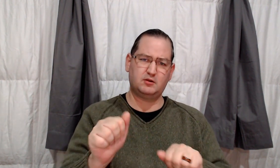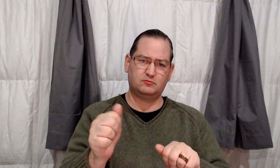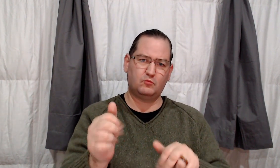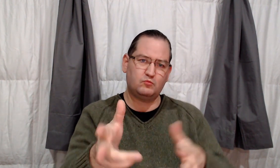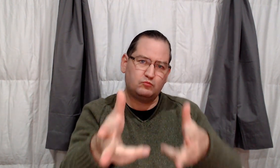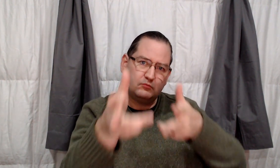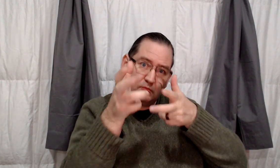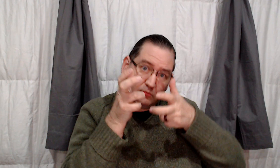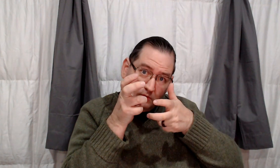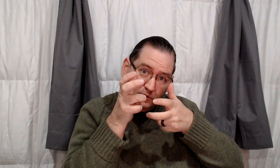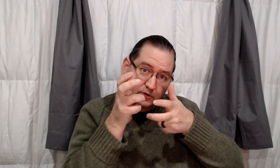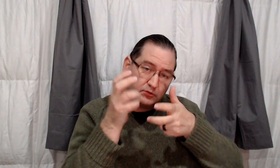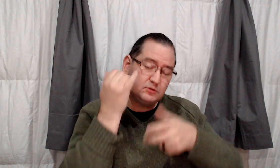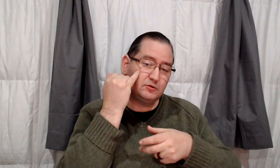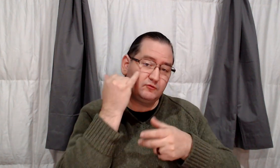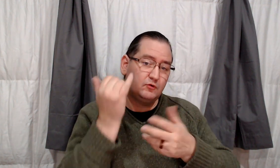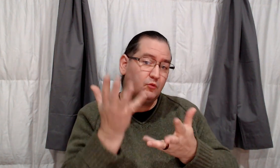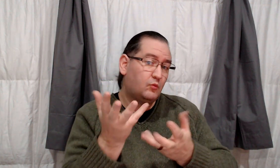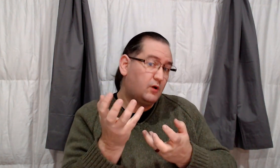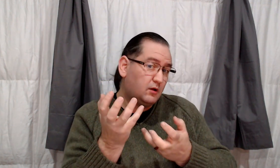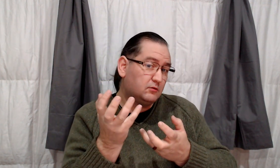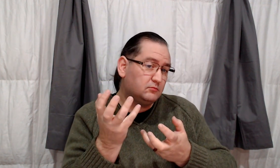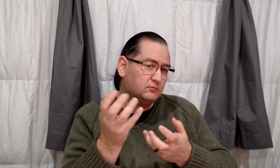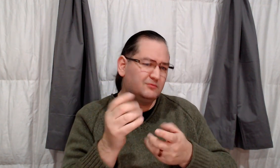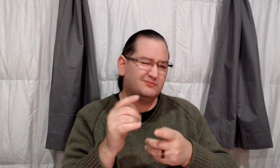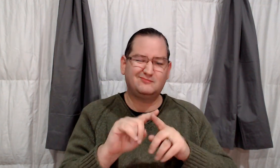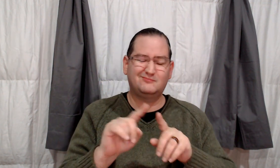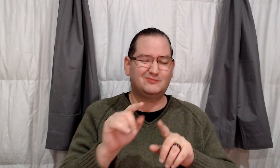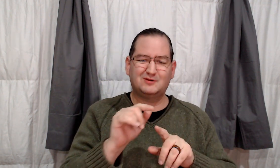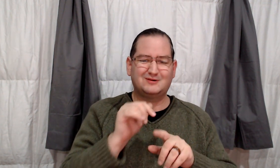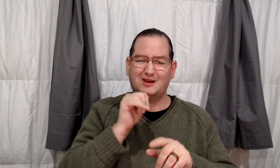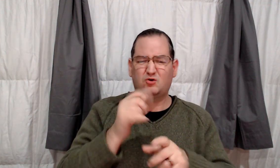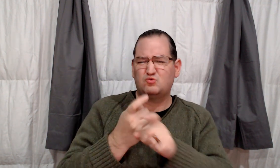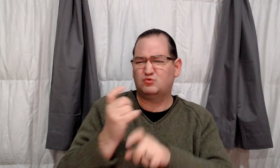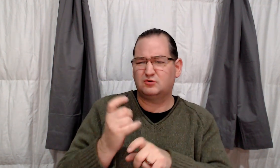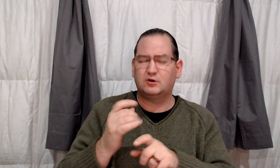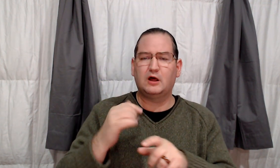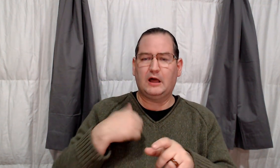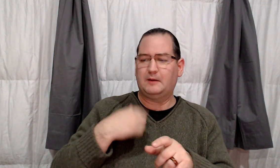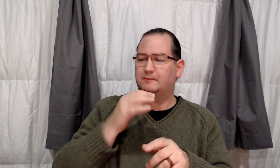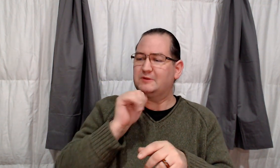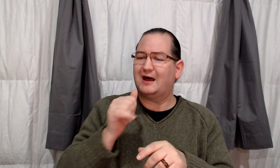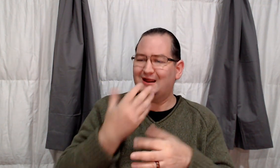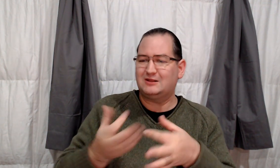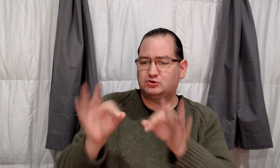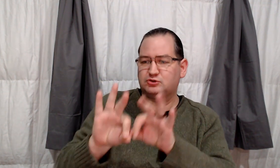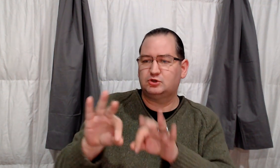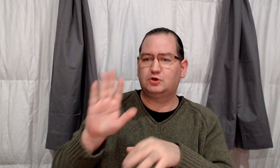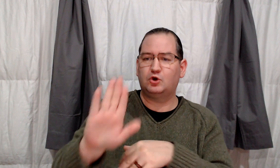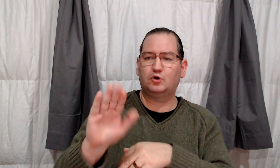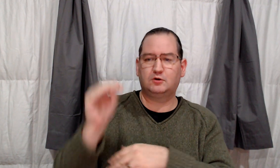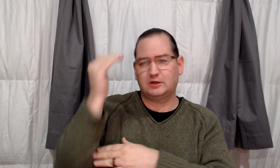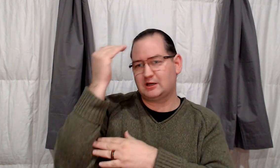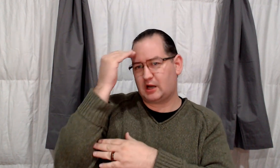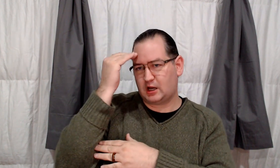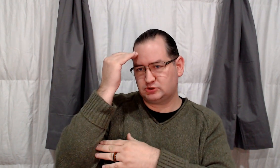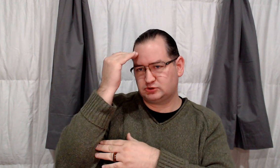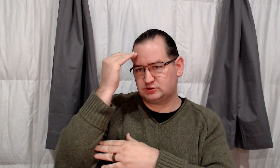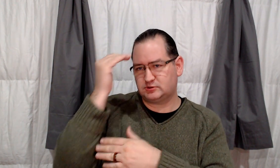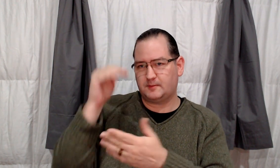this rudely. I'm not interested in your conscious mind. You tried to overcome this consciously and it